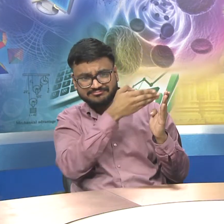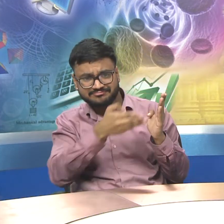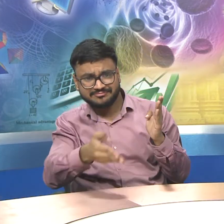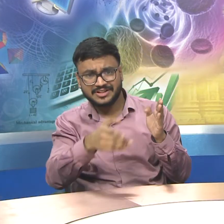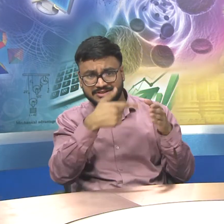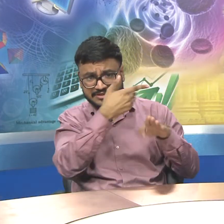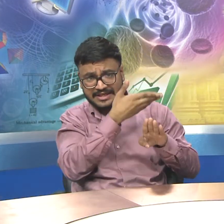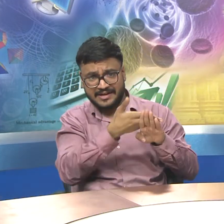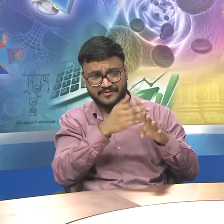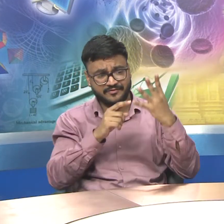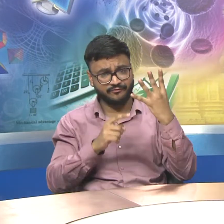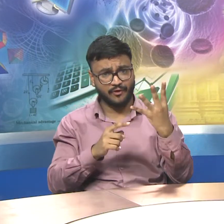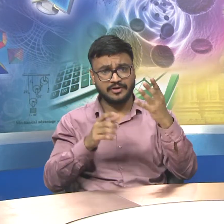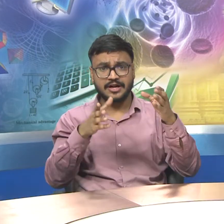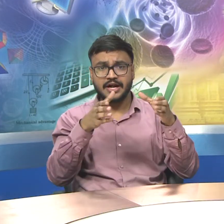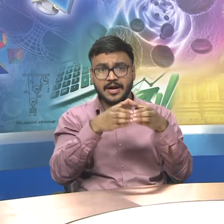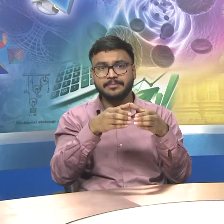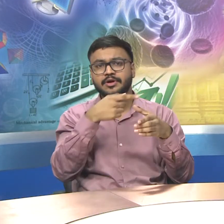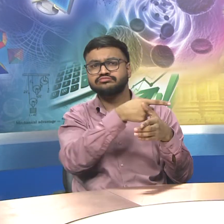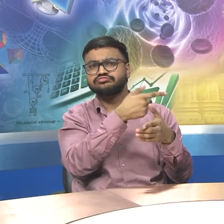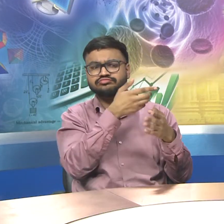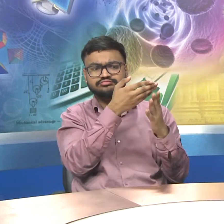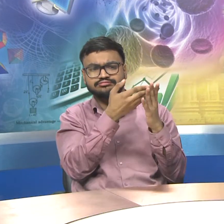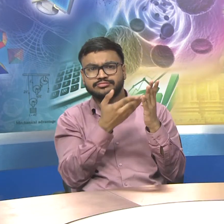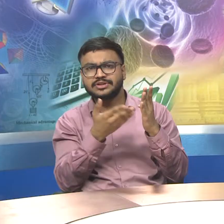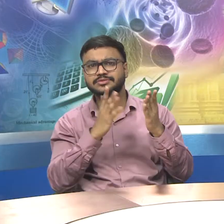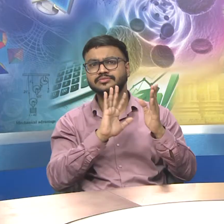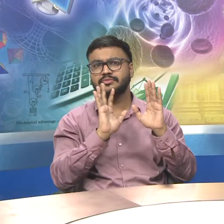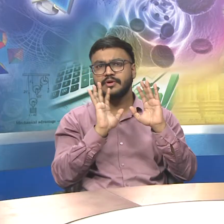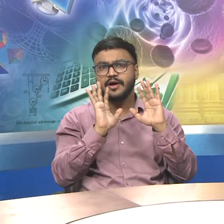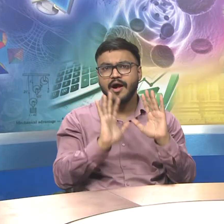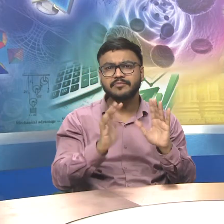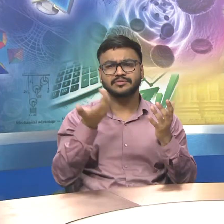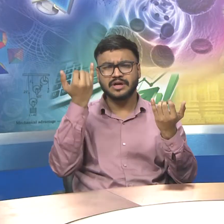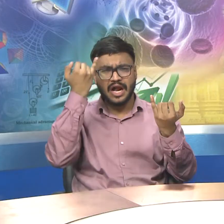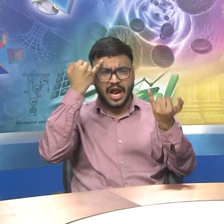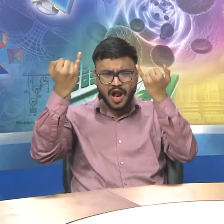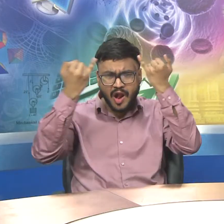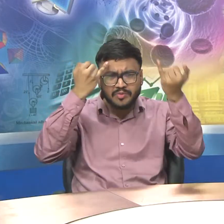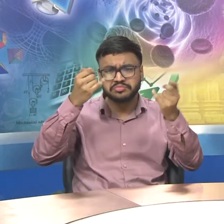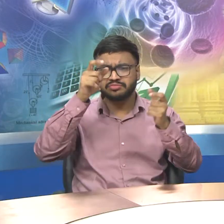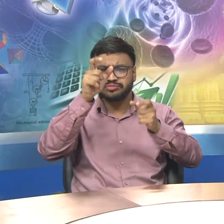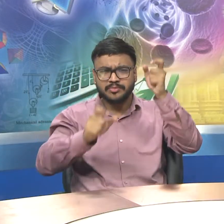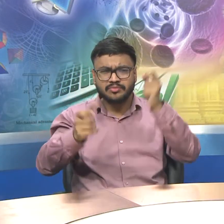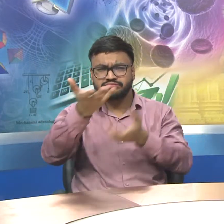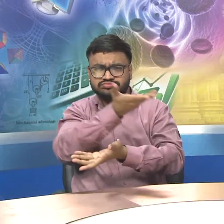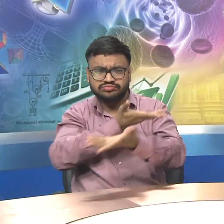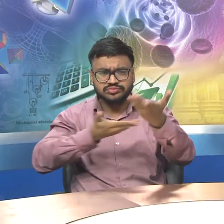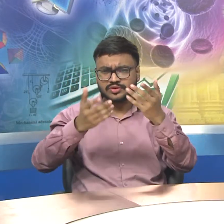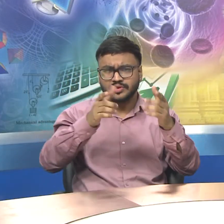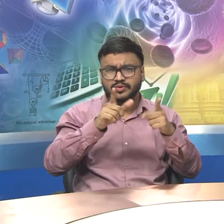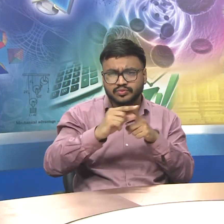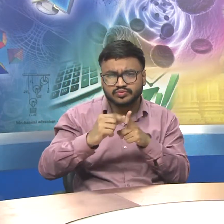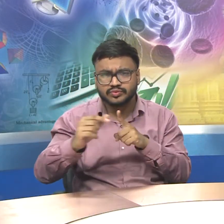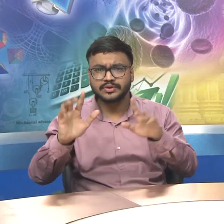ISL is a beautiful and creative language that is constantly evolving all the